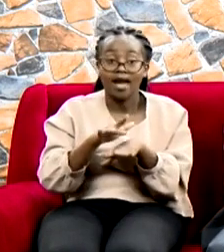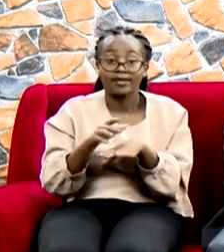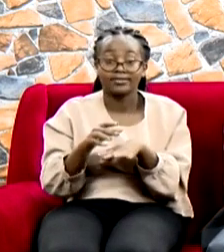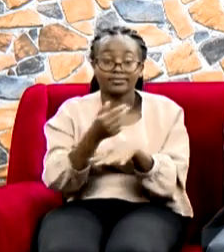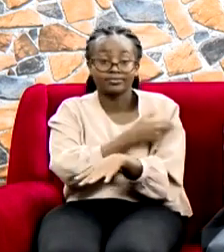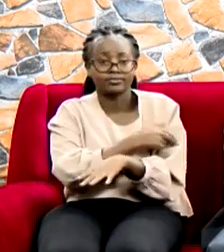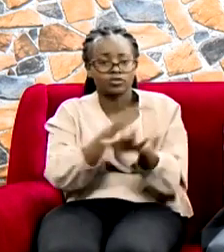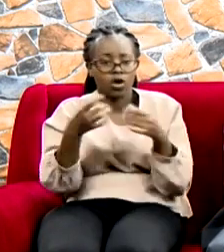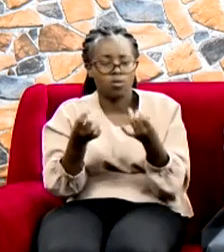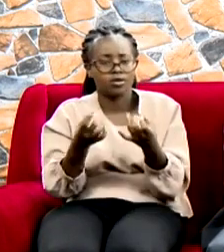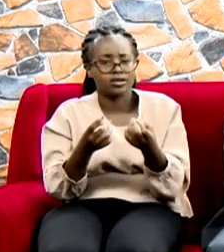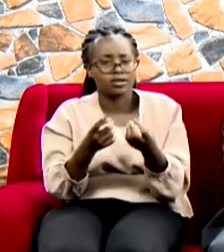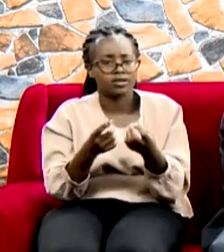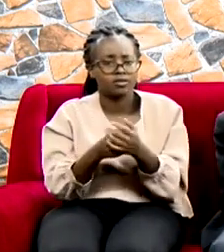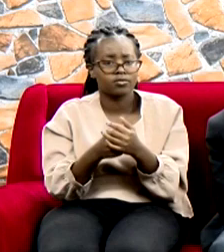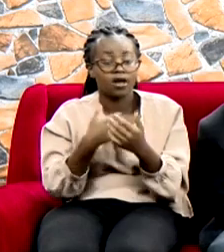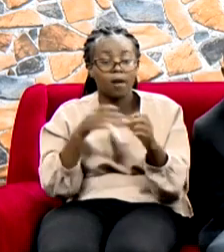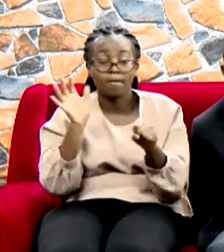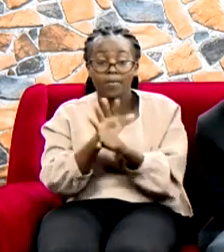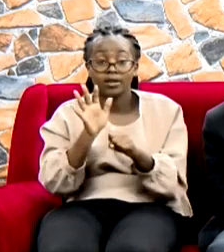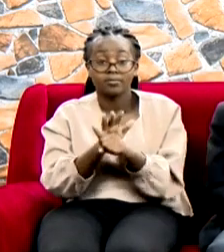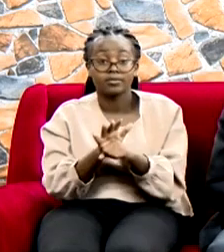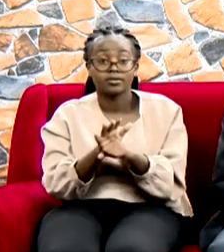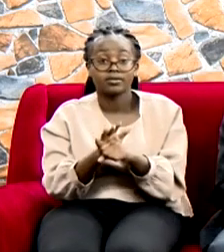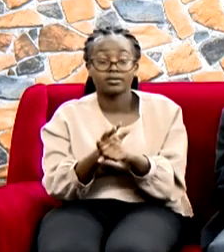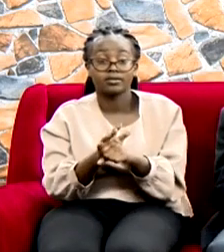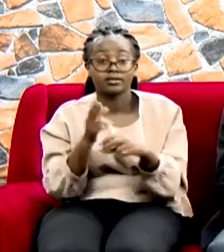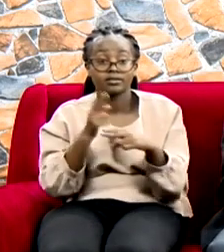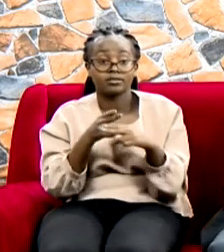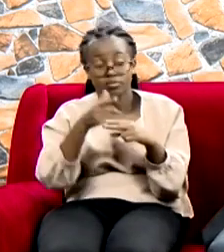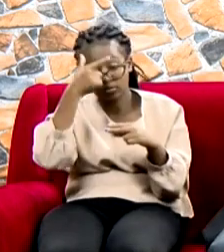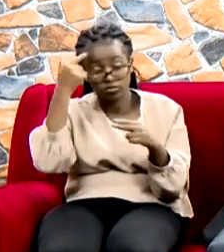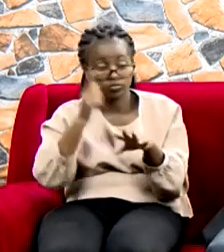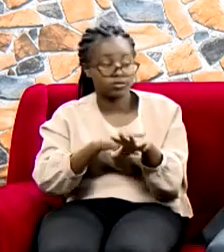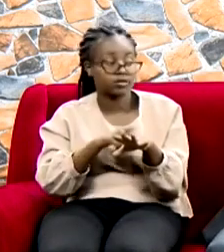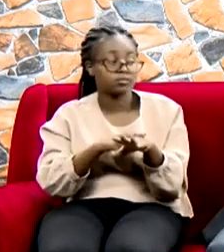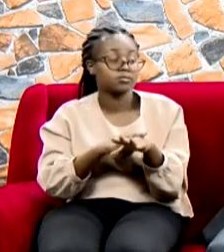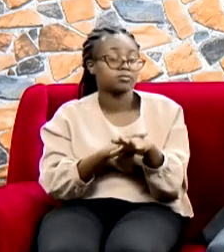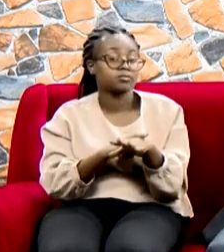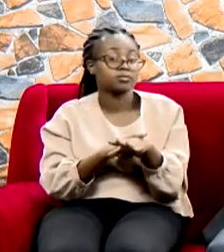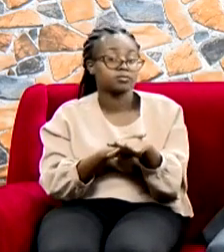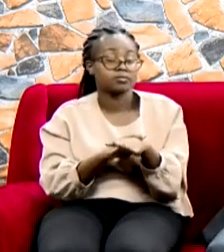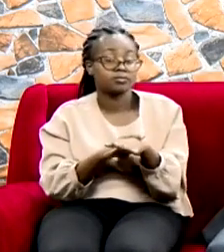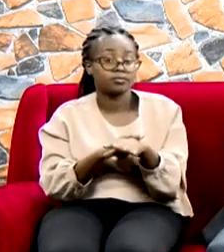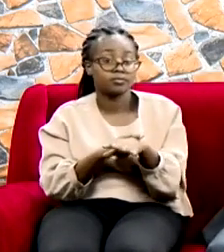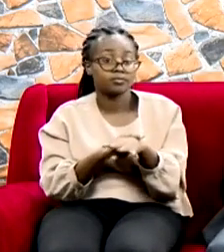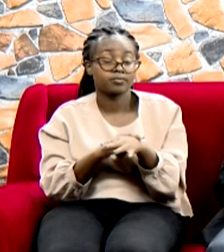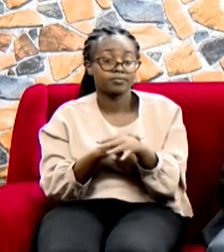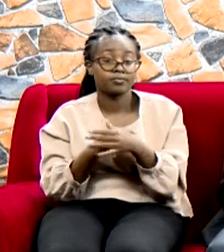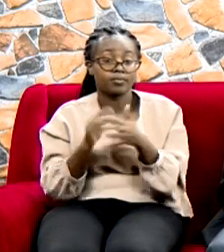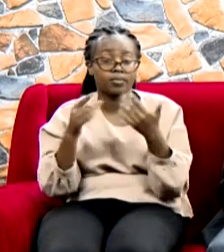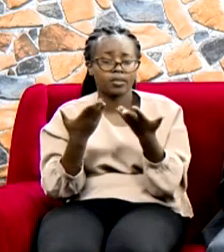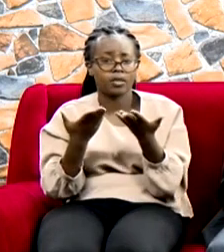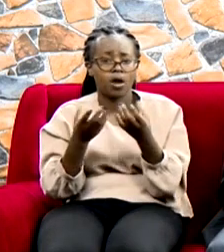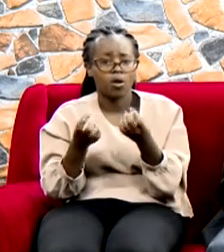how many types of interventions do we have? There's so many. Just to name, because of time. So, if we were to just name like how many styles,